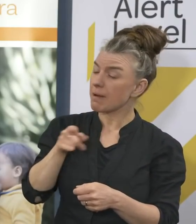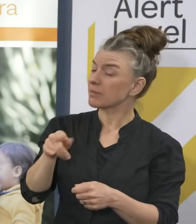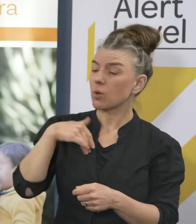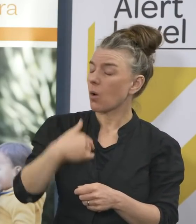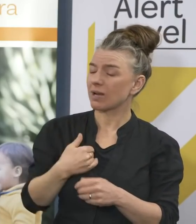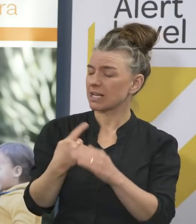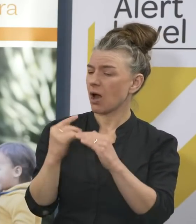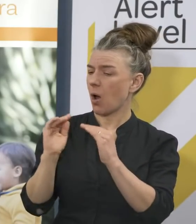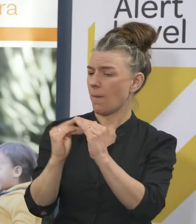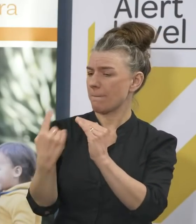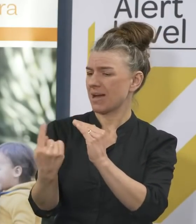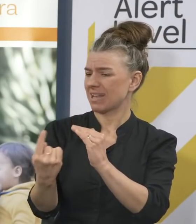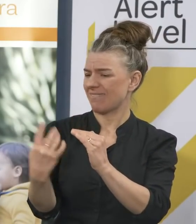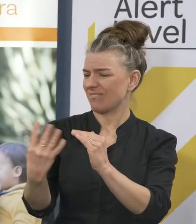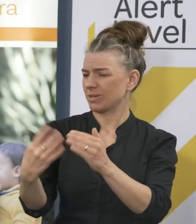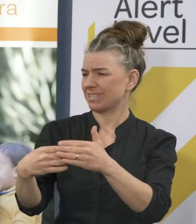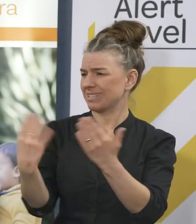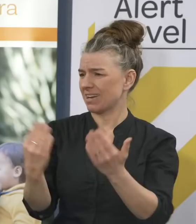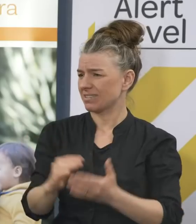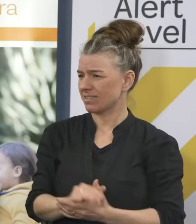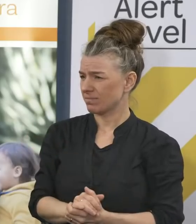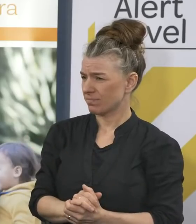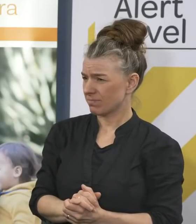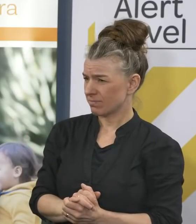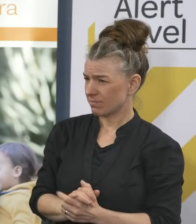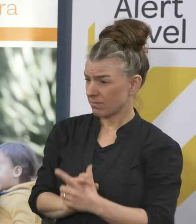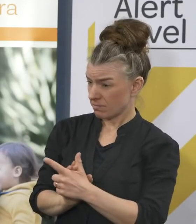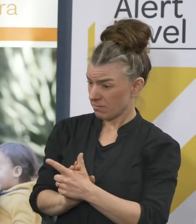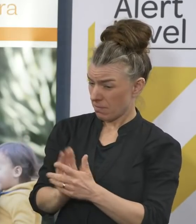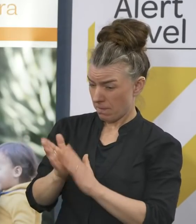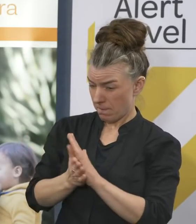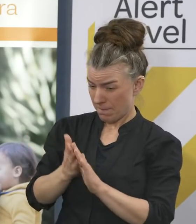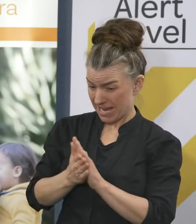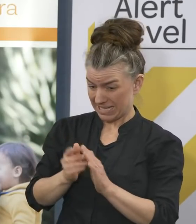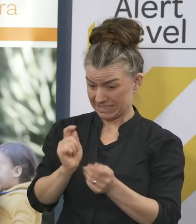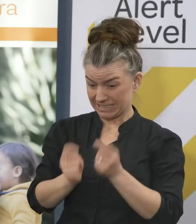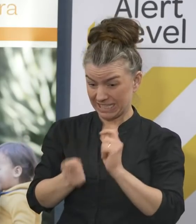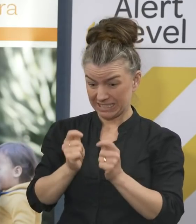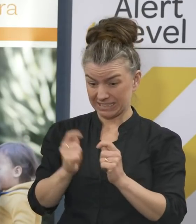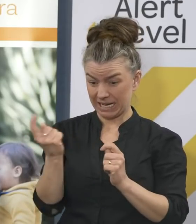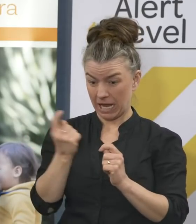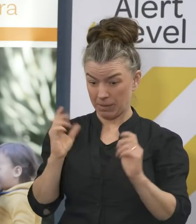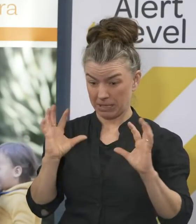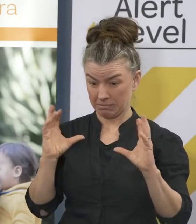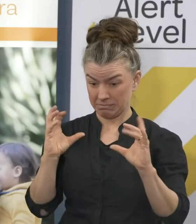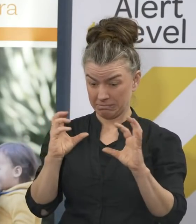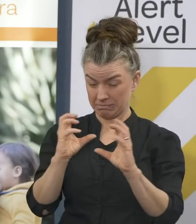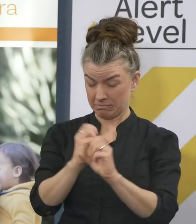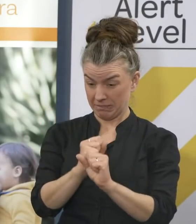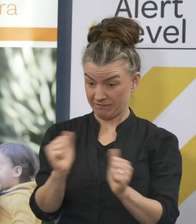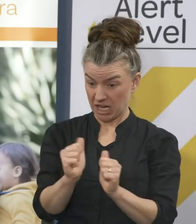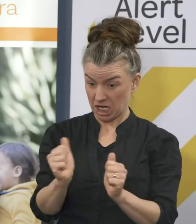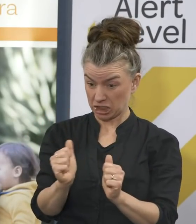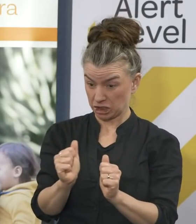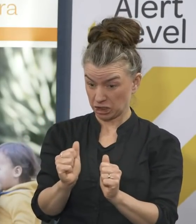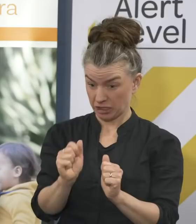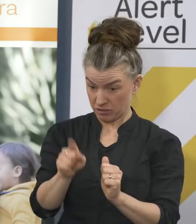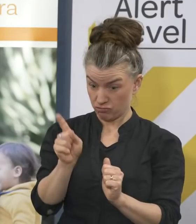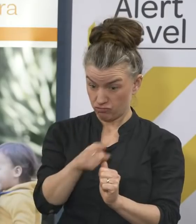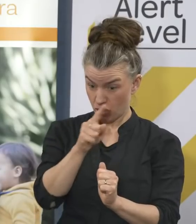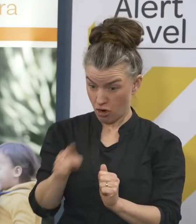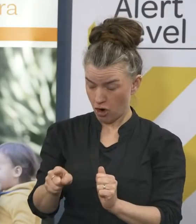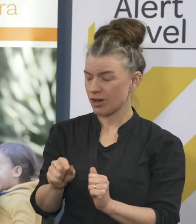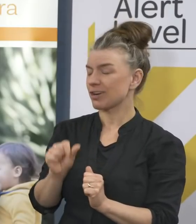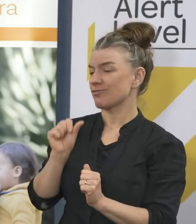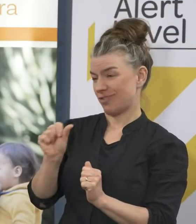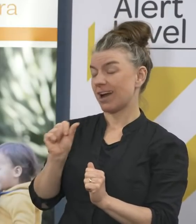those tests. So the claims that we're winding testing down are wrong? No, actually, well, yes, they are wrong. We actually have gone back